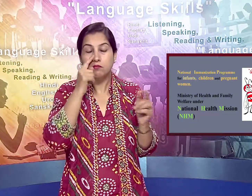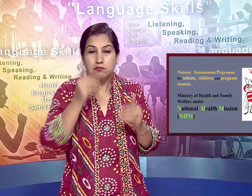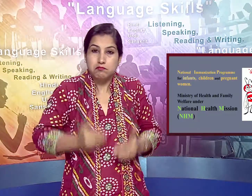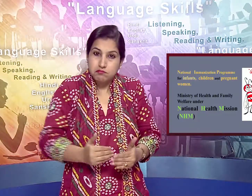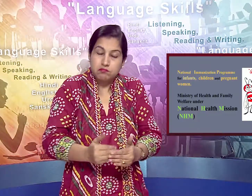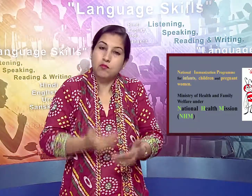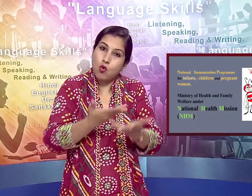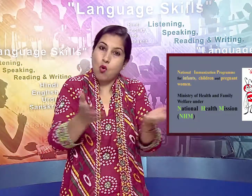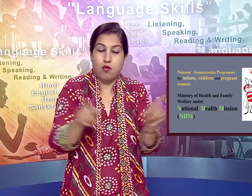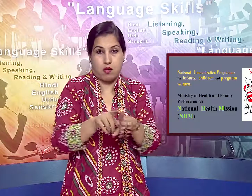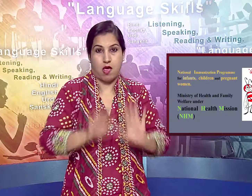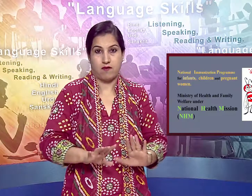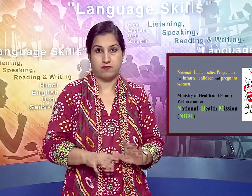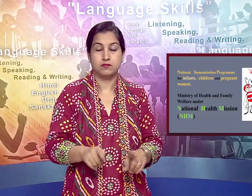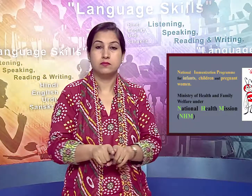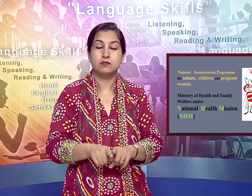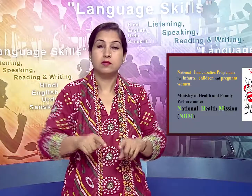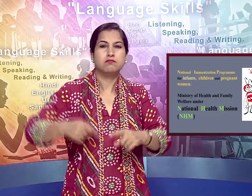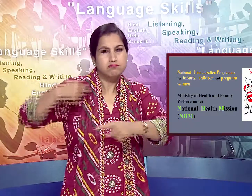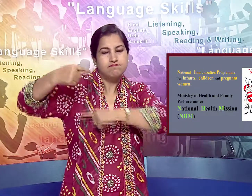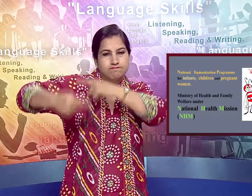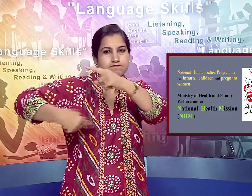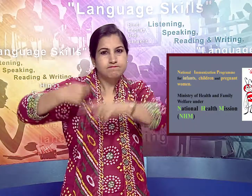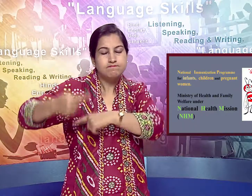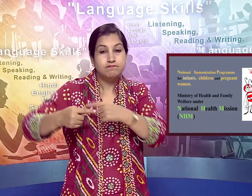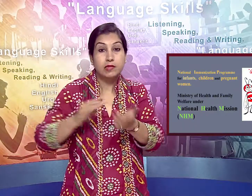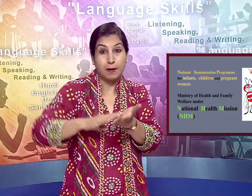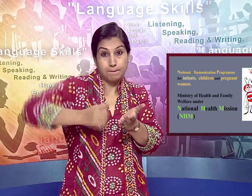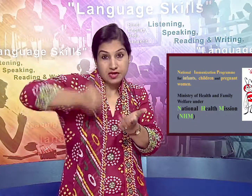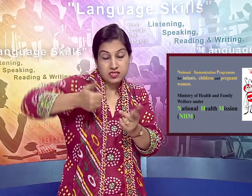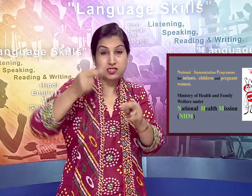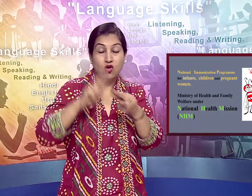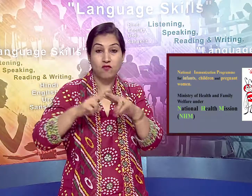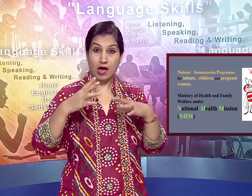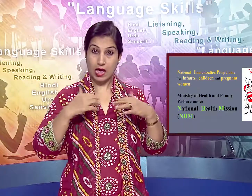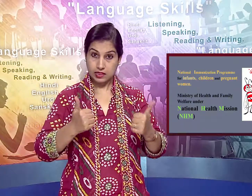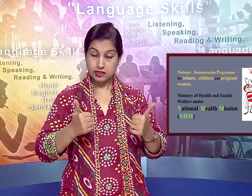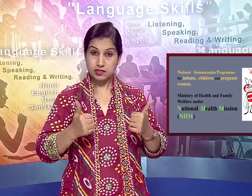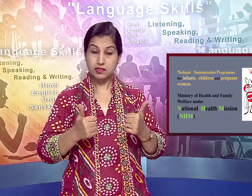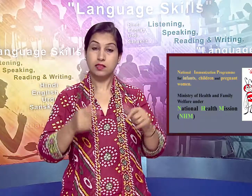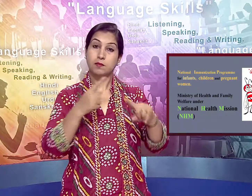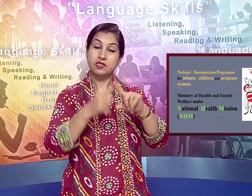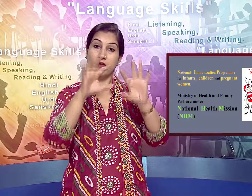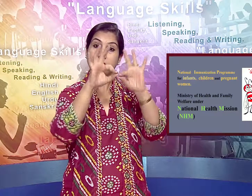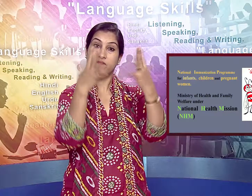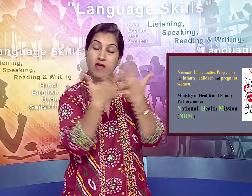women. It is continuously updated by the Ministry of Health and Family Welfare under